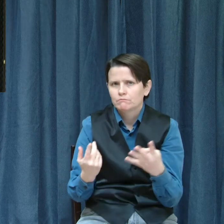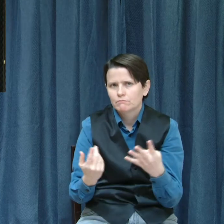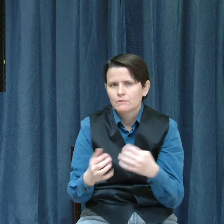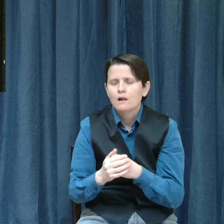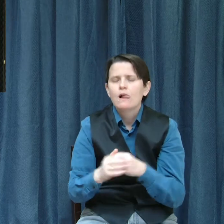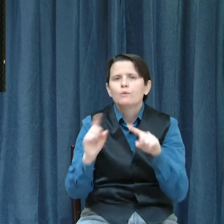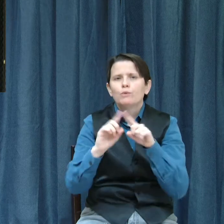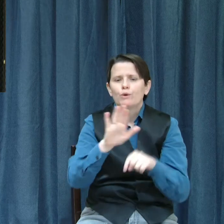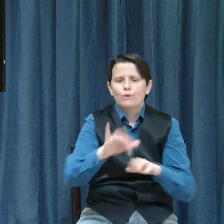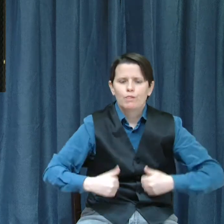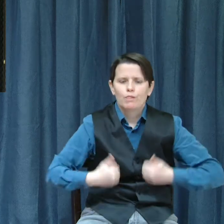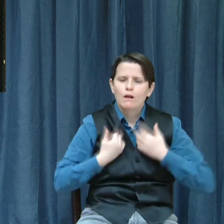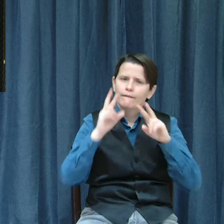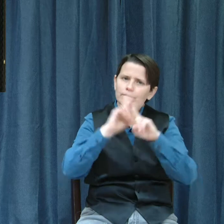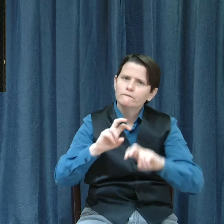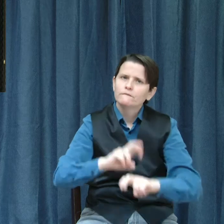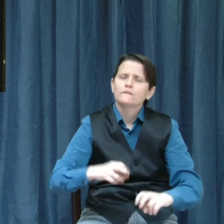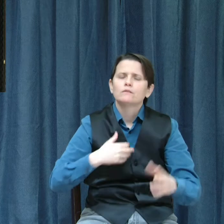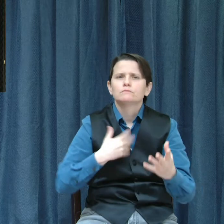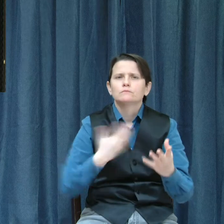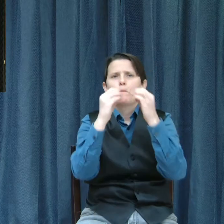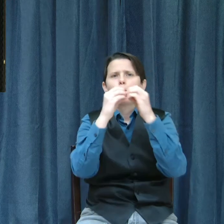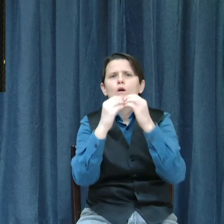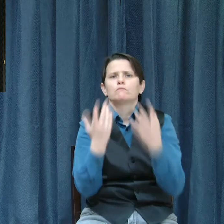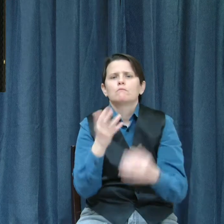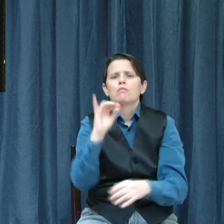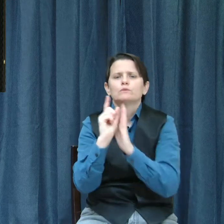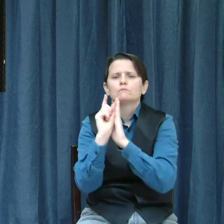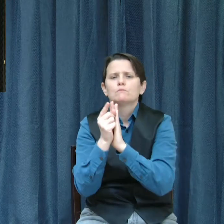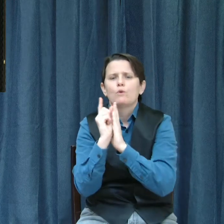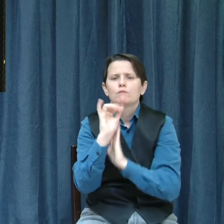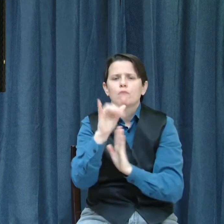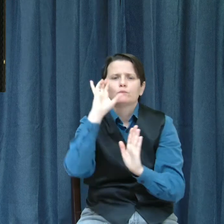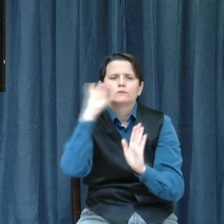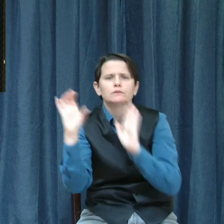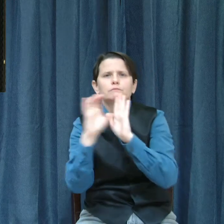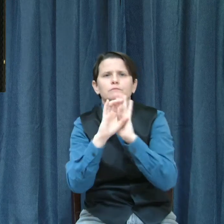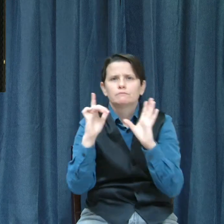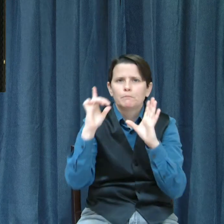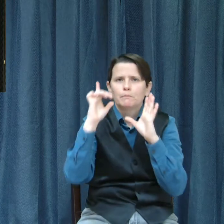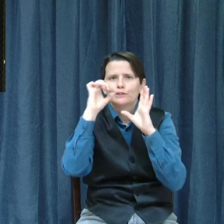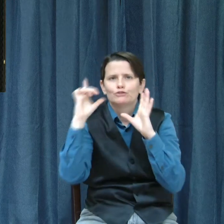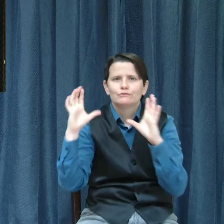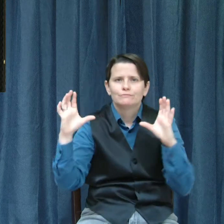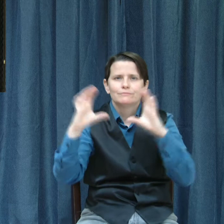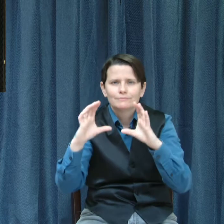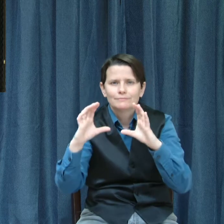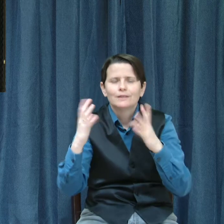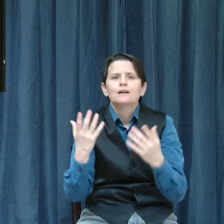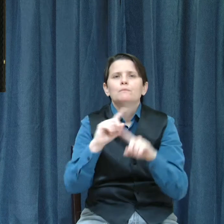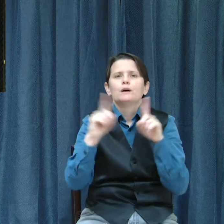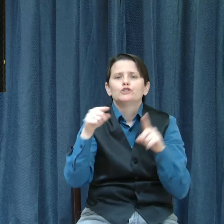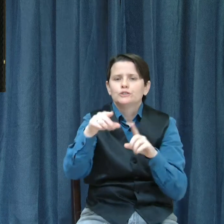life, it's so much more than that. That was a moment. That was a picture in time. But she was an activist